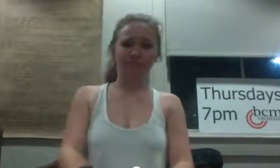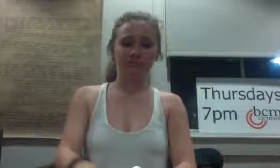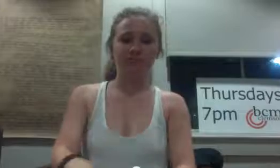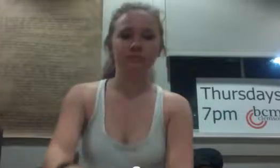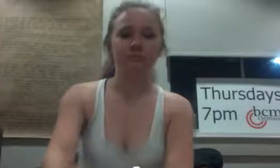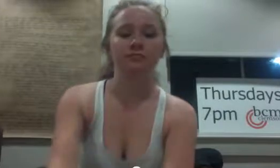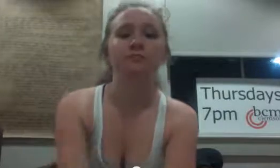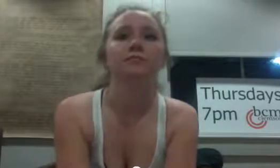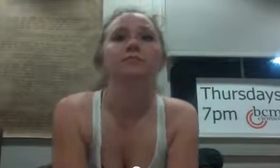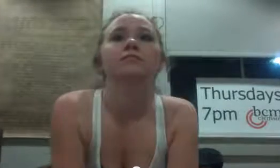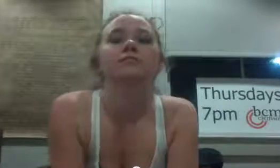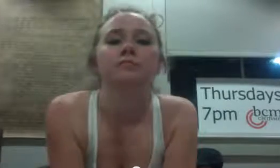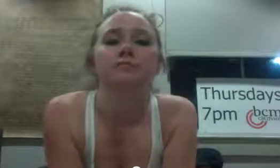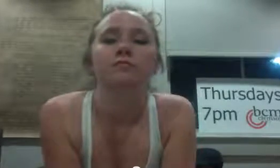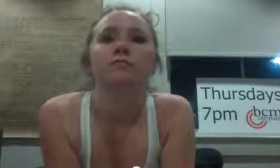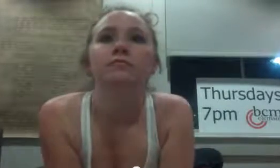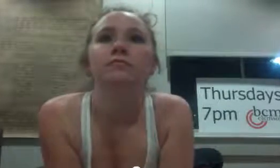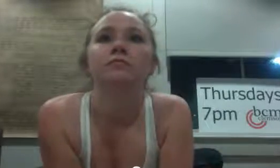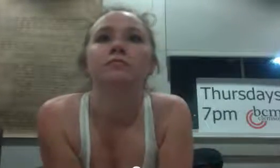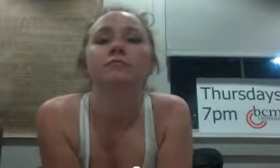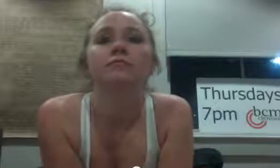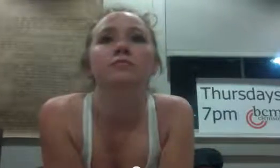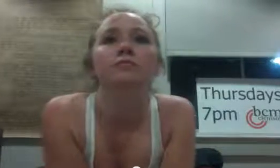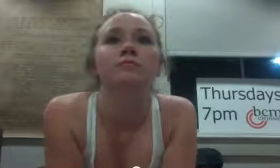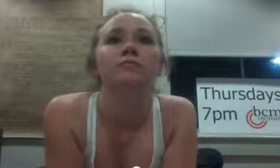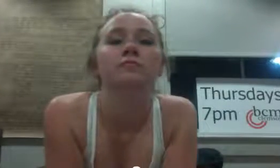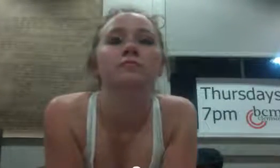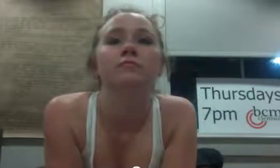And so scientists can study them. I hope it's not the same as that.